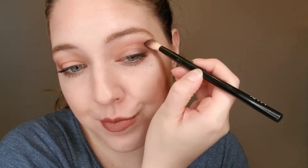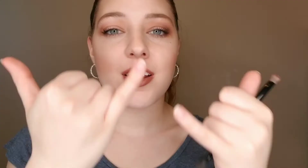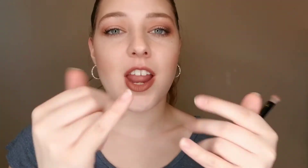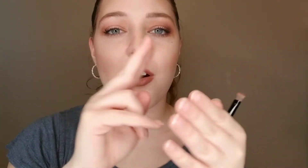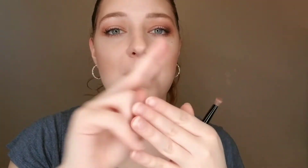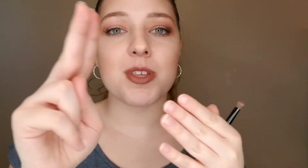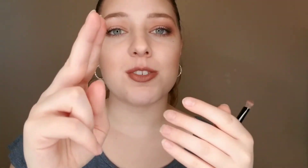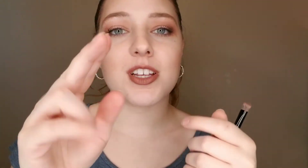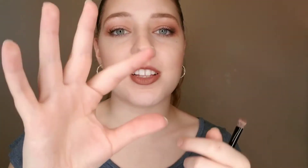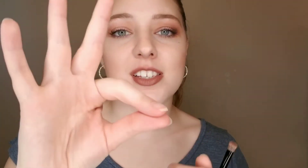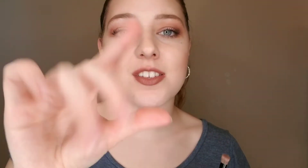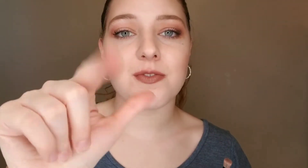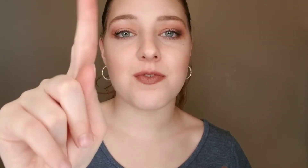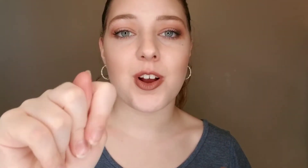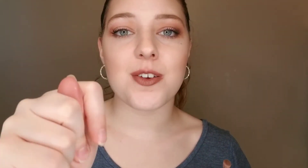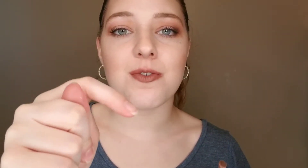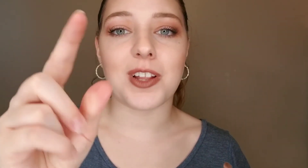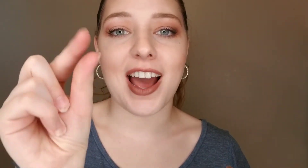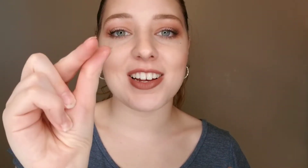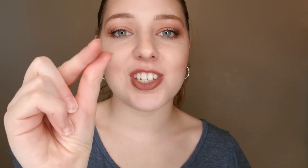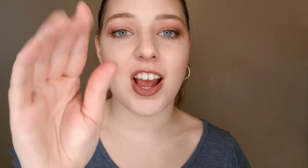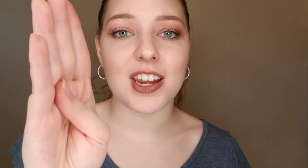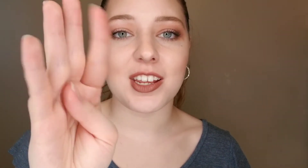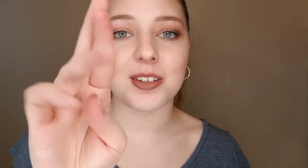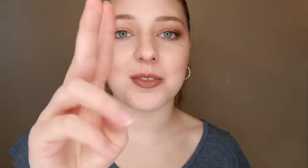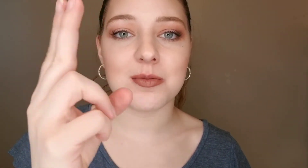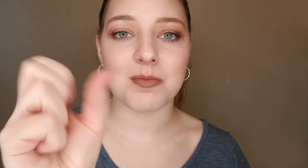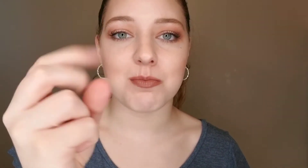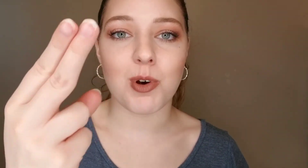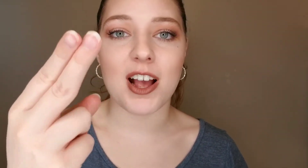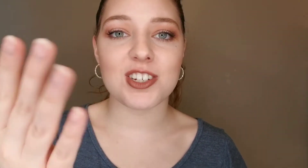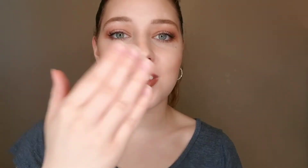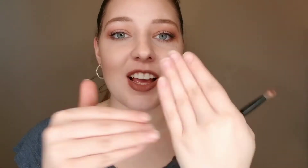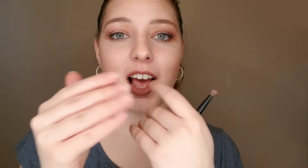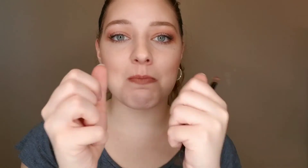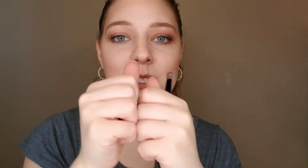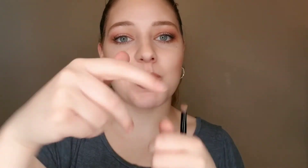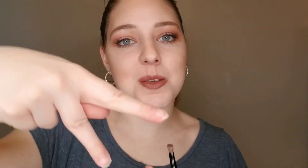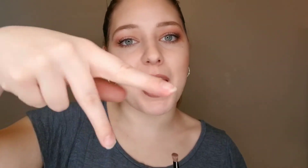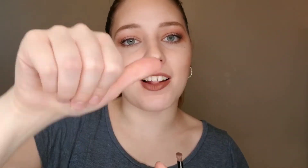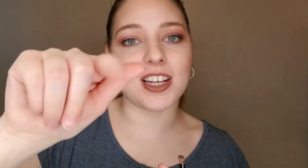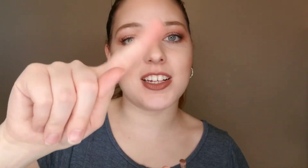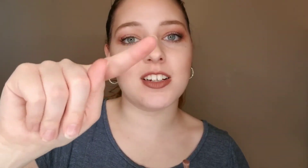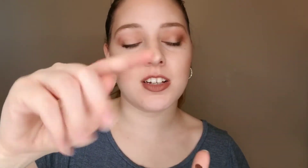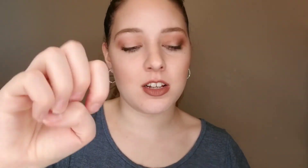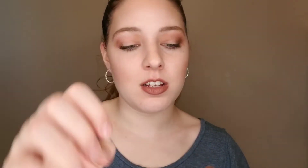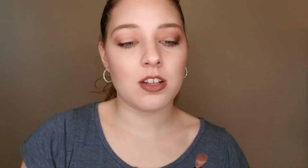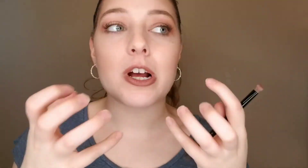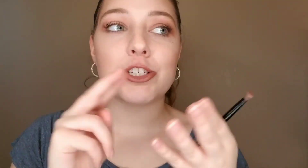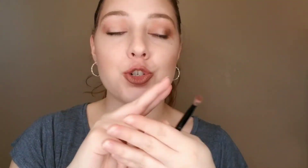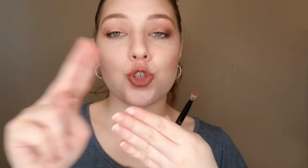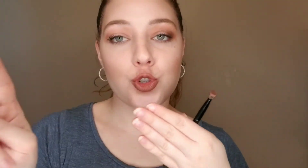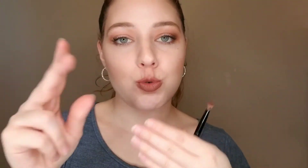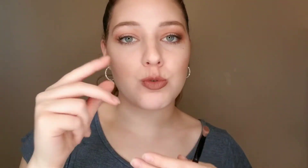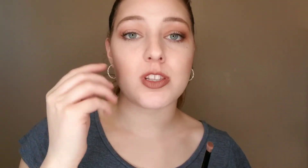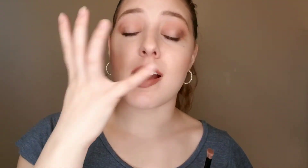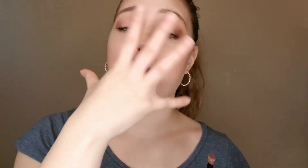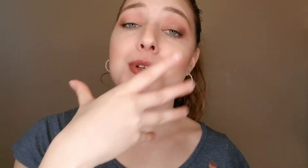Now I'm using this very flat, tiny brush that comes with the palette. I want to use that